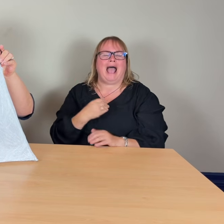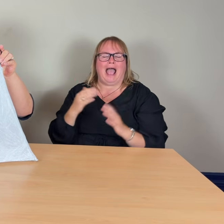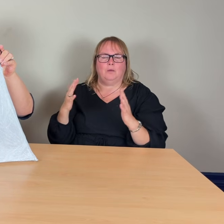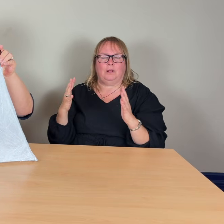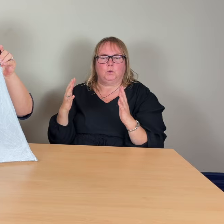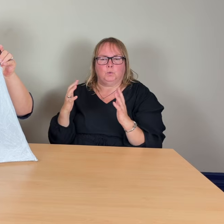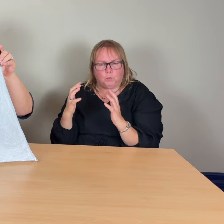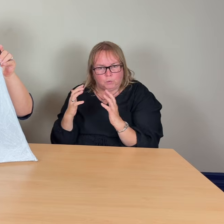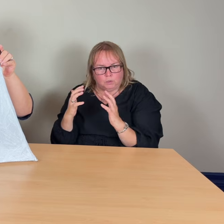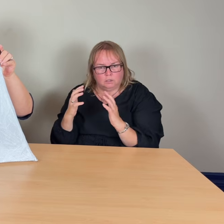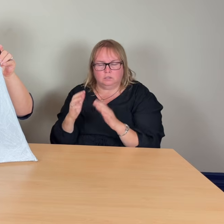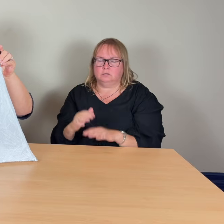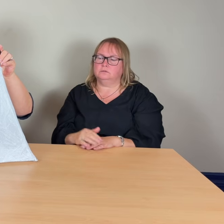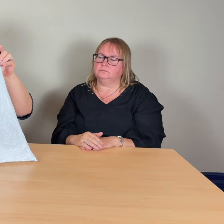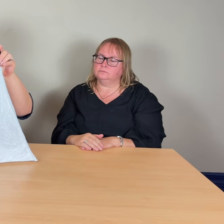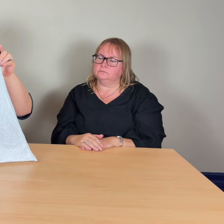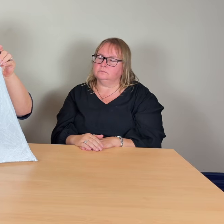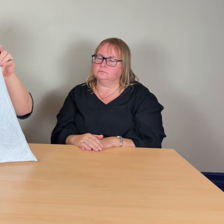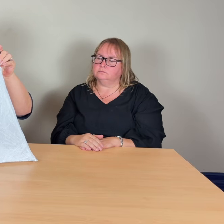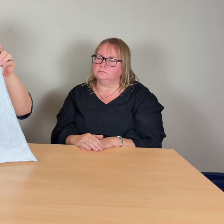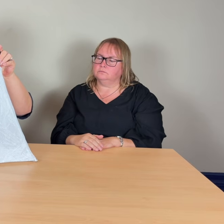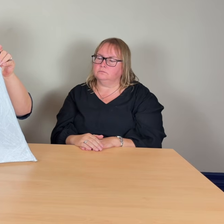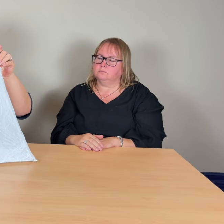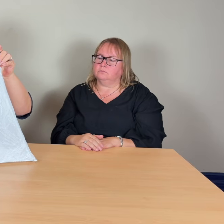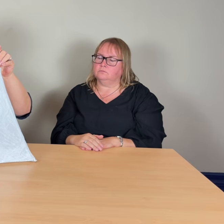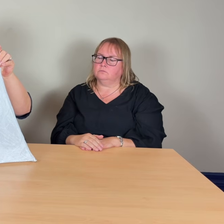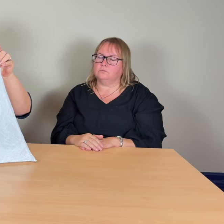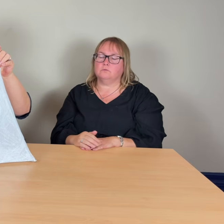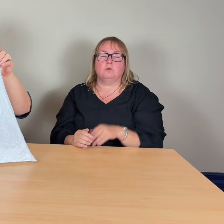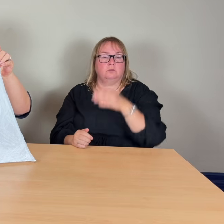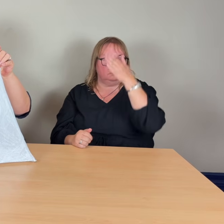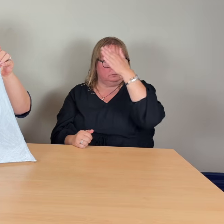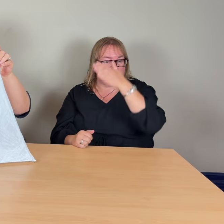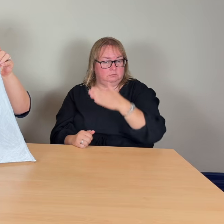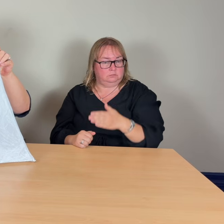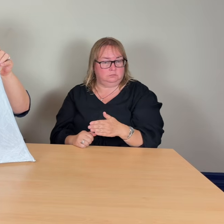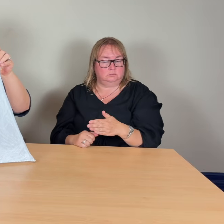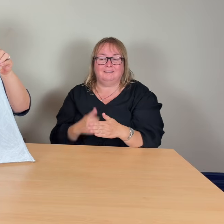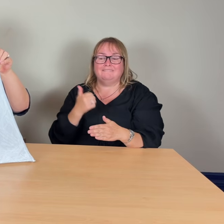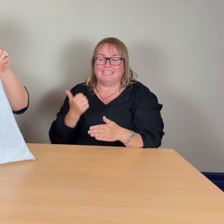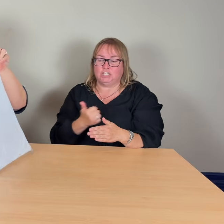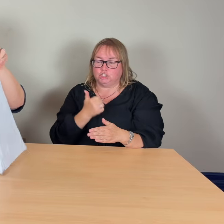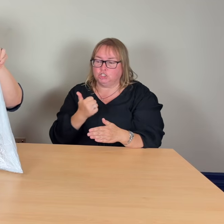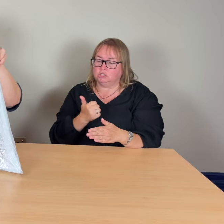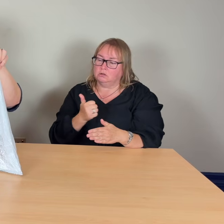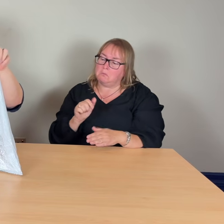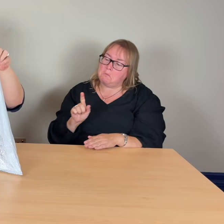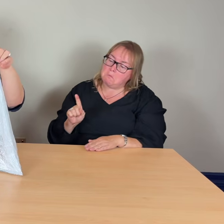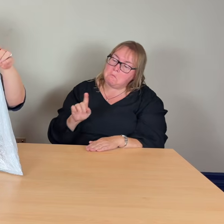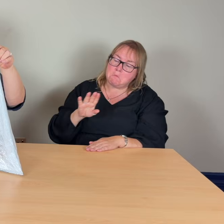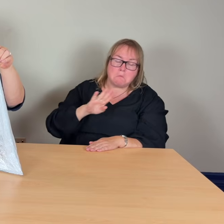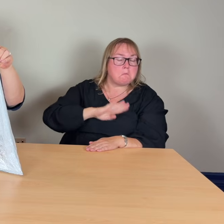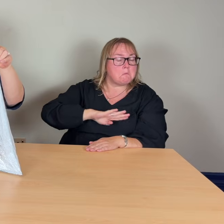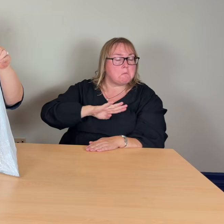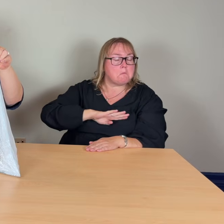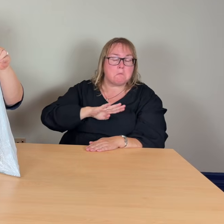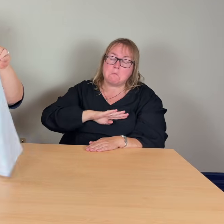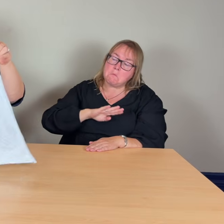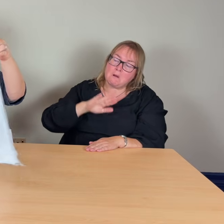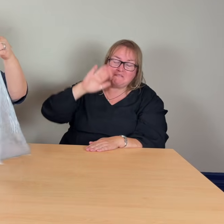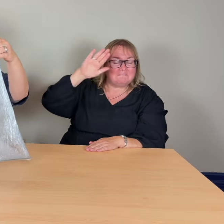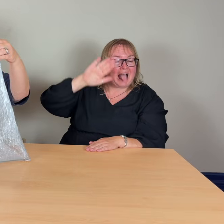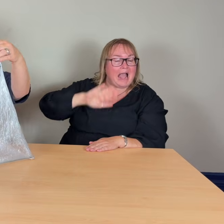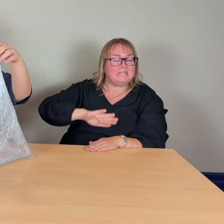tighter. But once you've got one side on and you're happy that it's all nice and